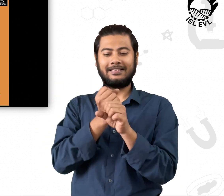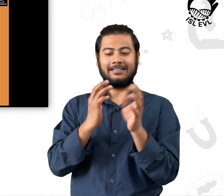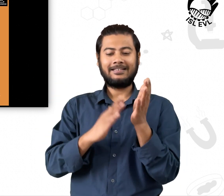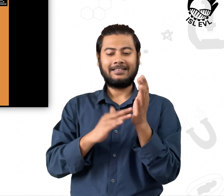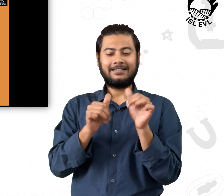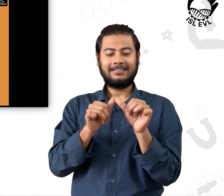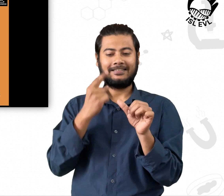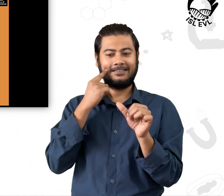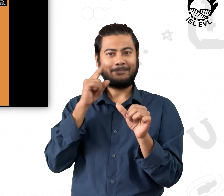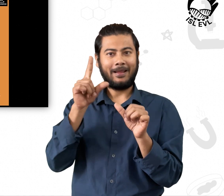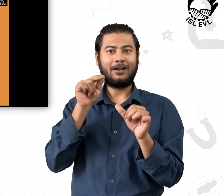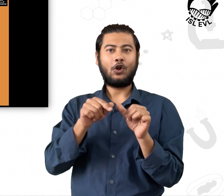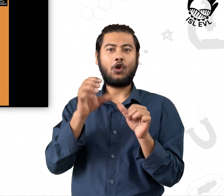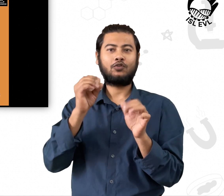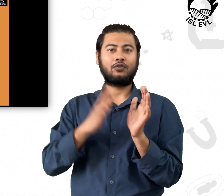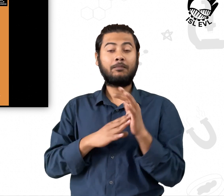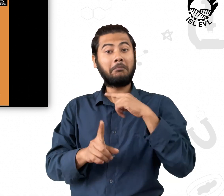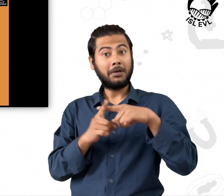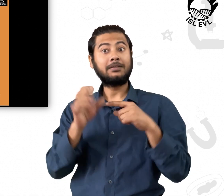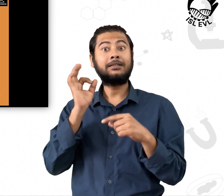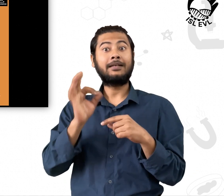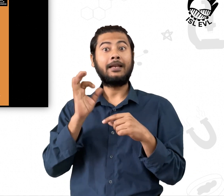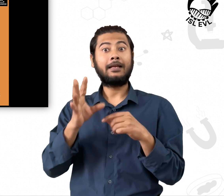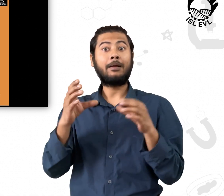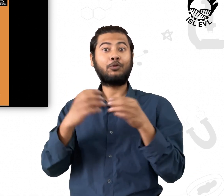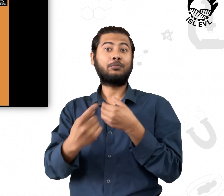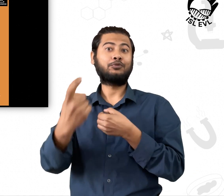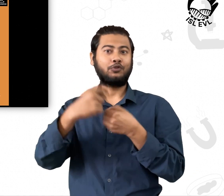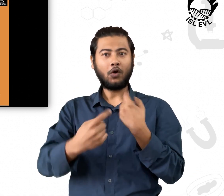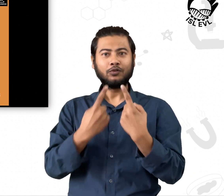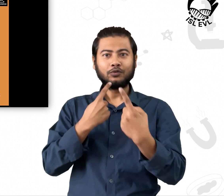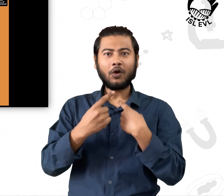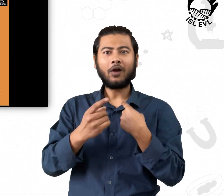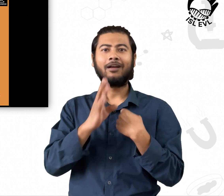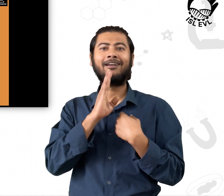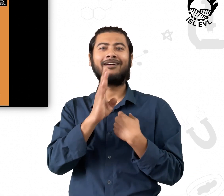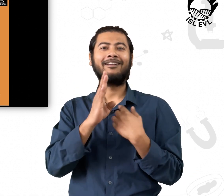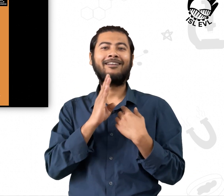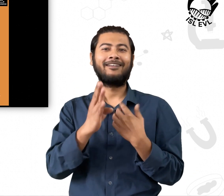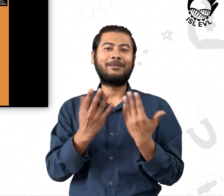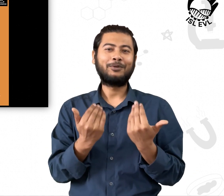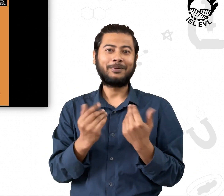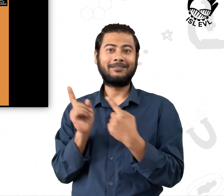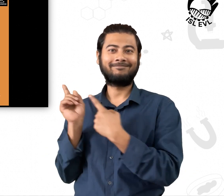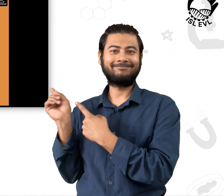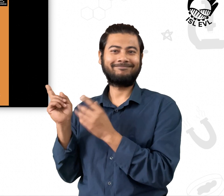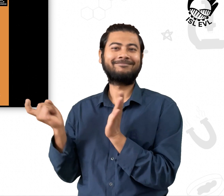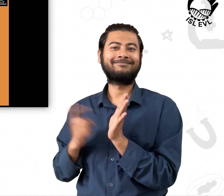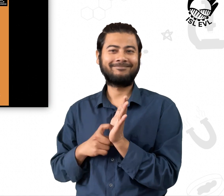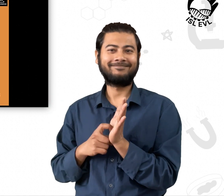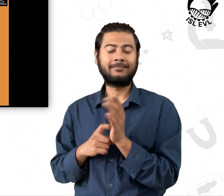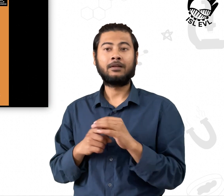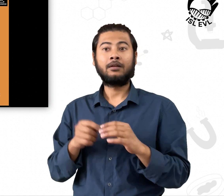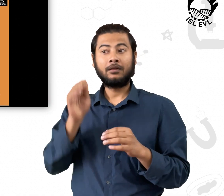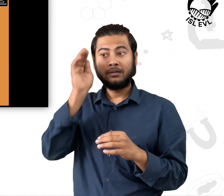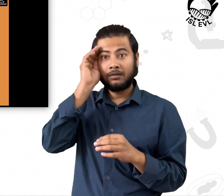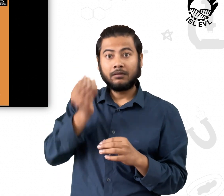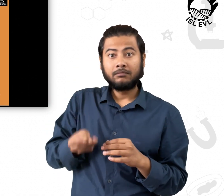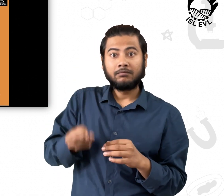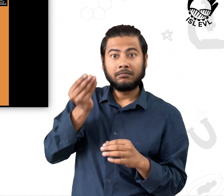indiaaskswhy@gmail.com. Or if you would like to directly talk to us, join the fun on our Telegram group. Again, the link for it is in the show notes.